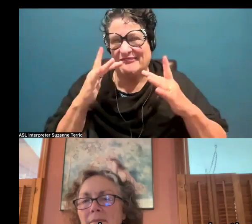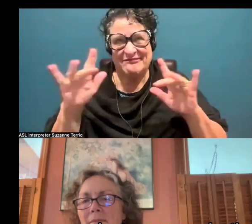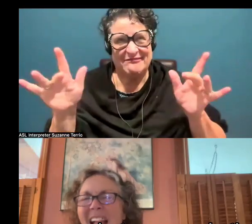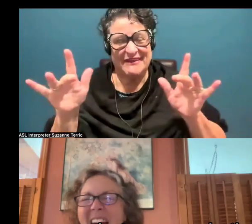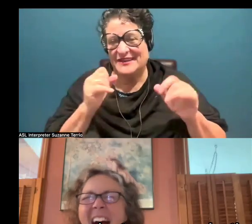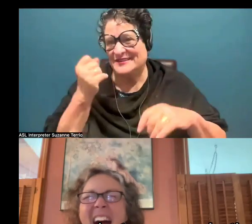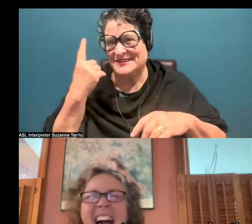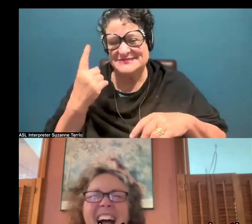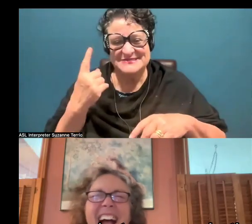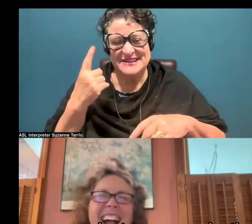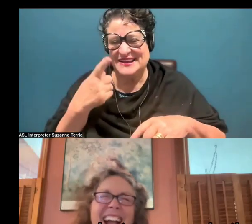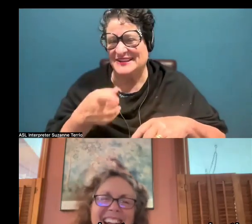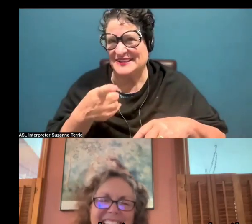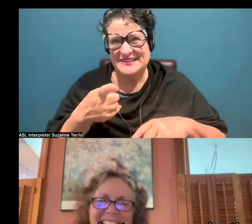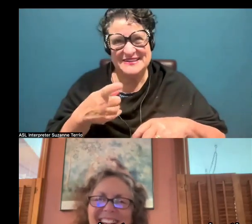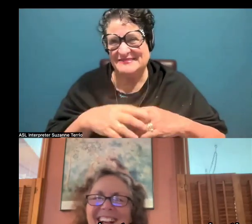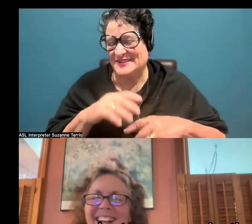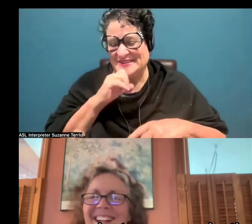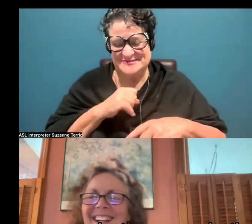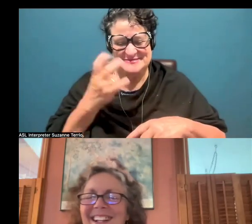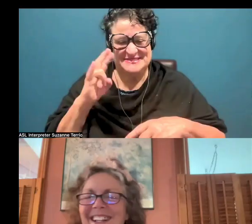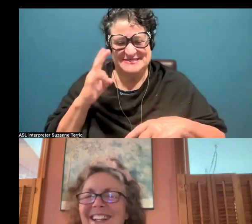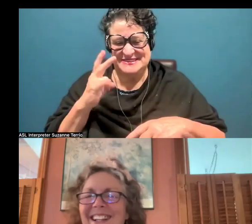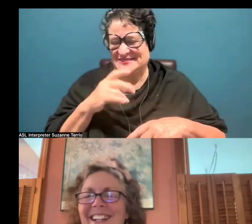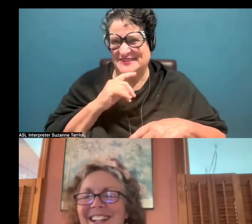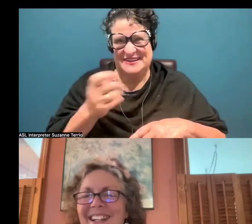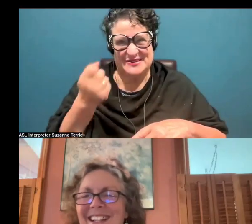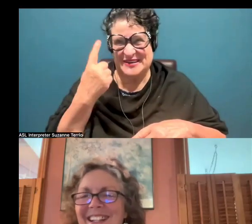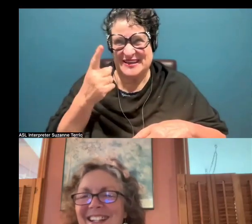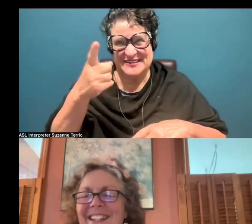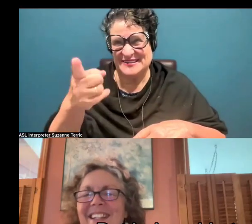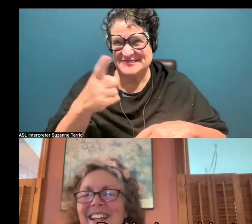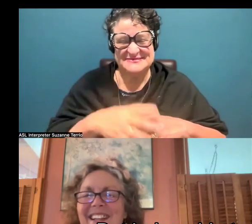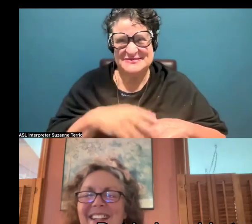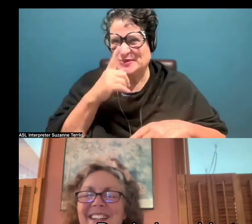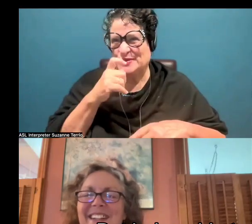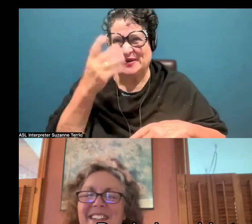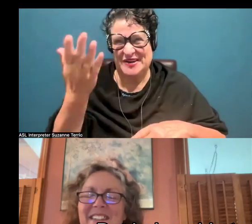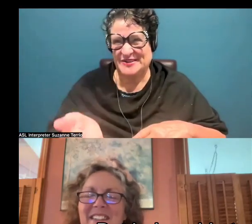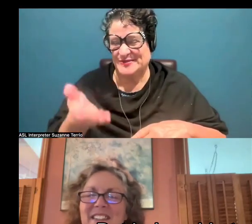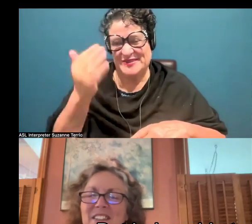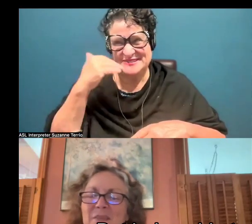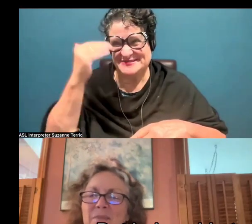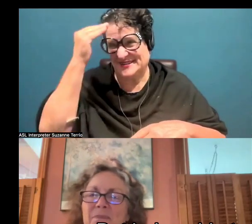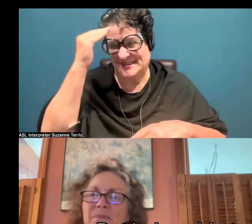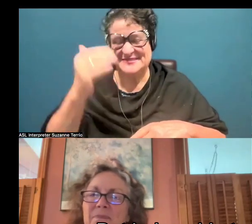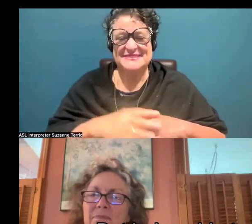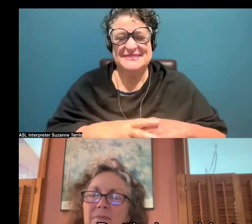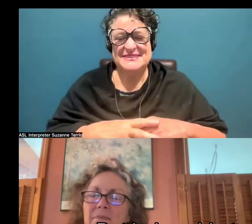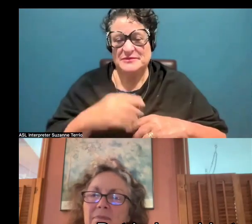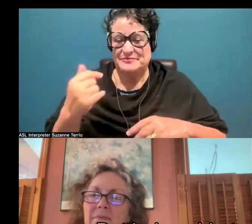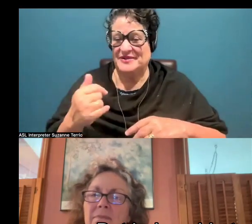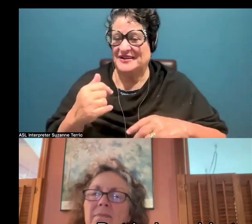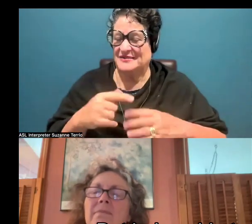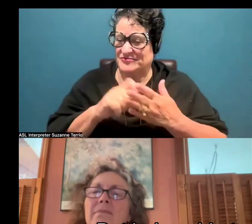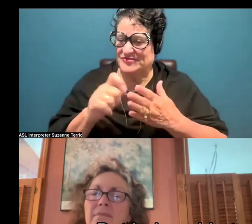on in there when you're 17. You're like, I don't get it. Mm. Who are you? But being able to write that from an adult point